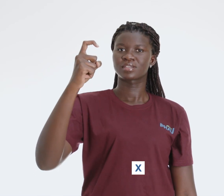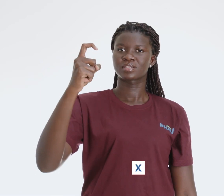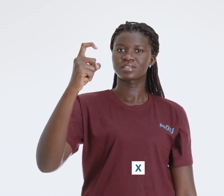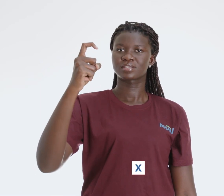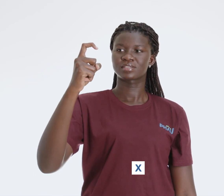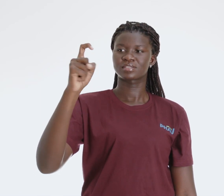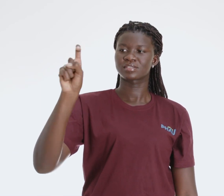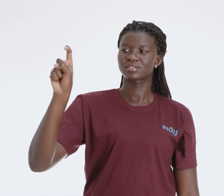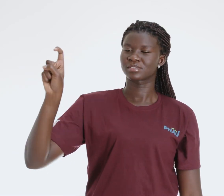X,